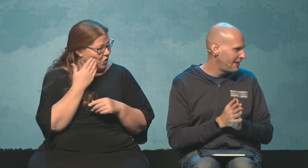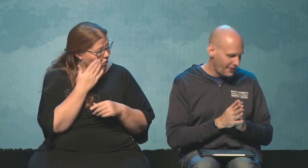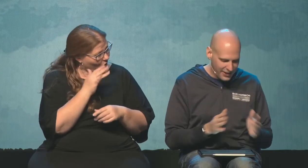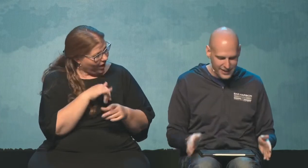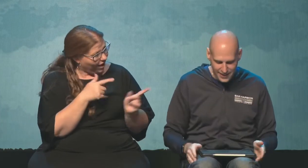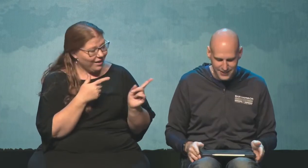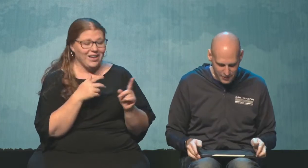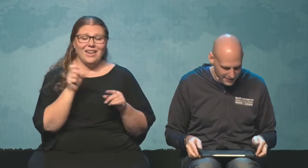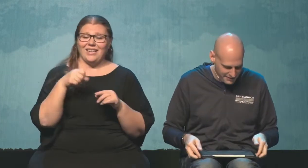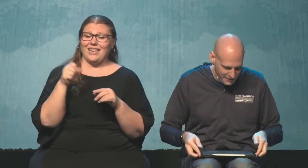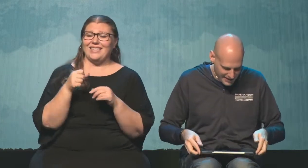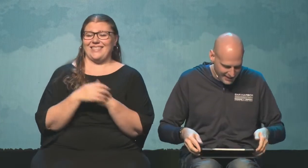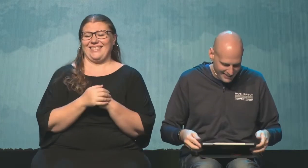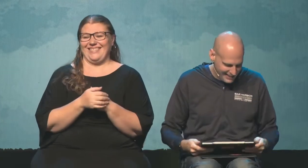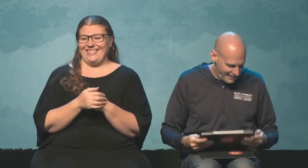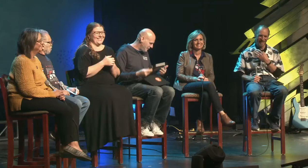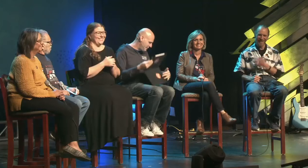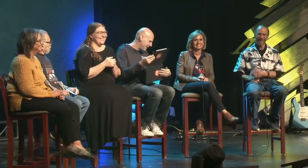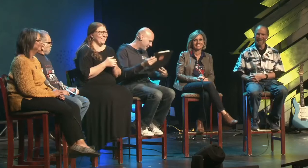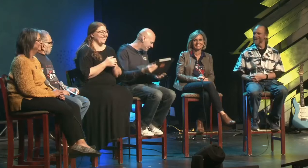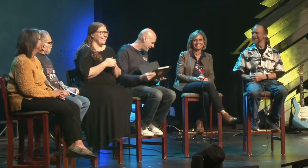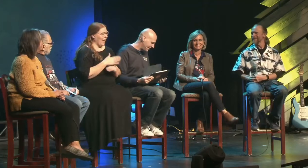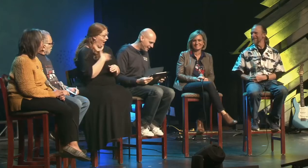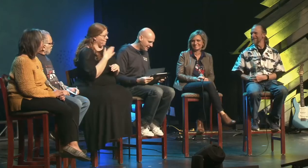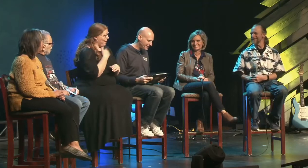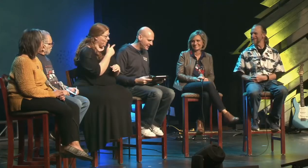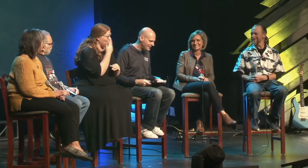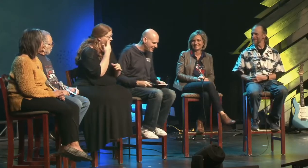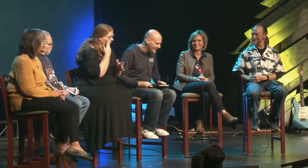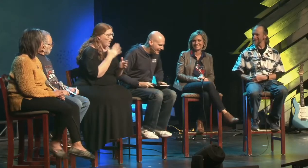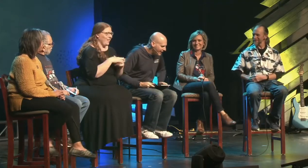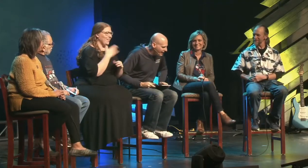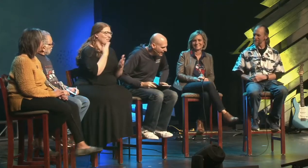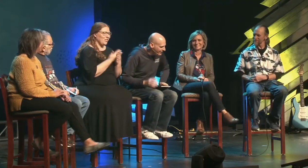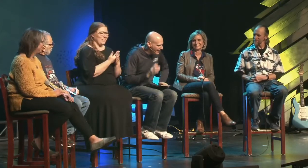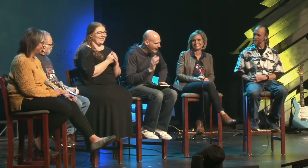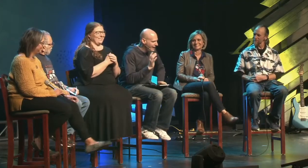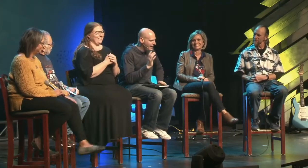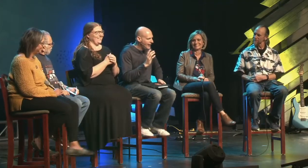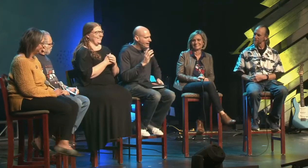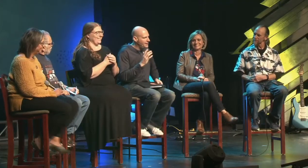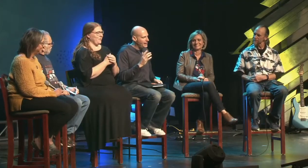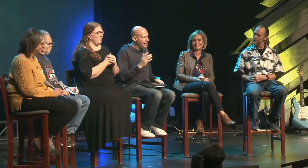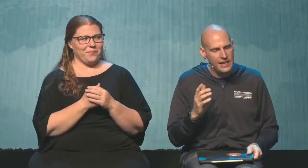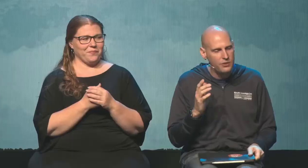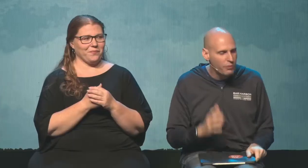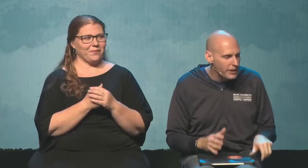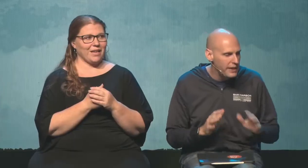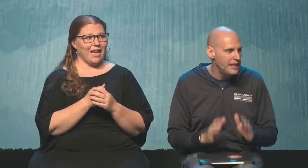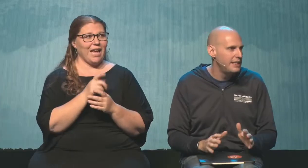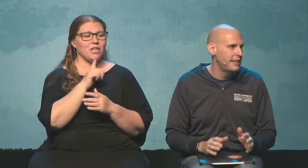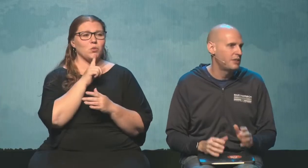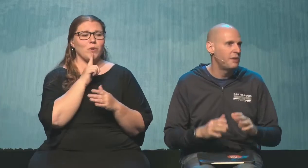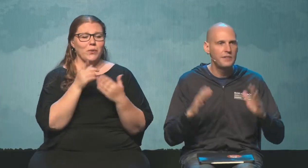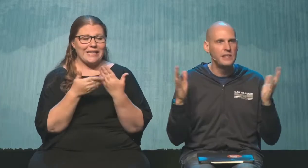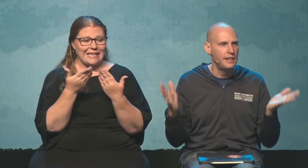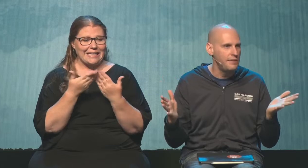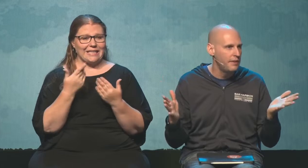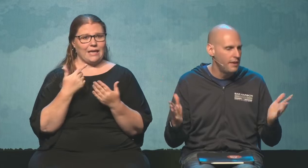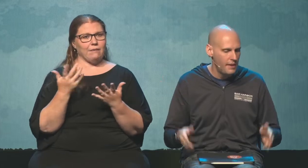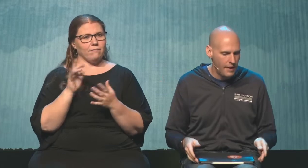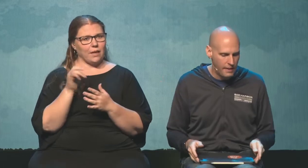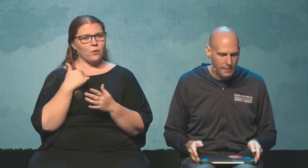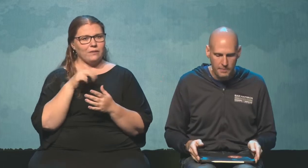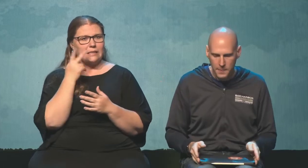Teresa? I didn't know. Okay, yes. Well, yeah. I'm glad you didn't. That's good. And it's really easy, as we've